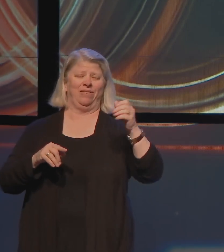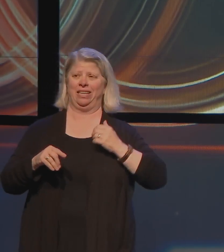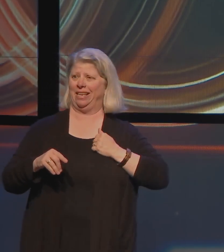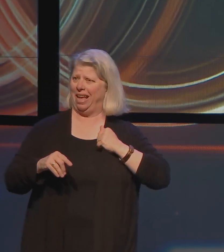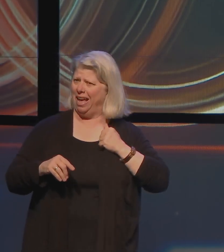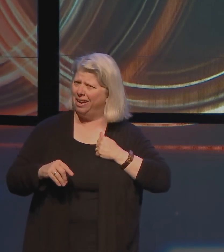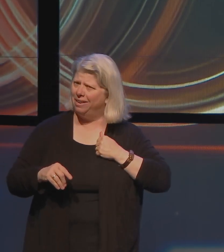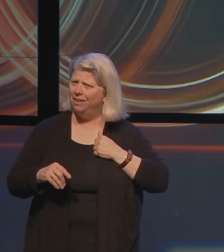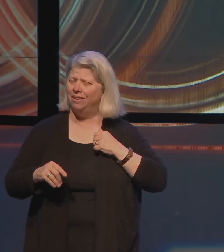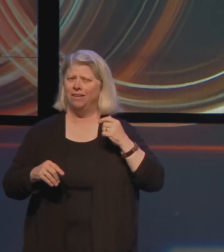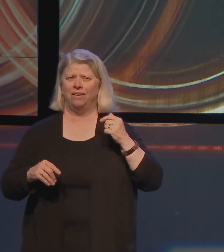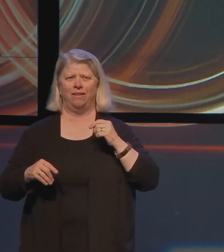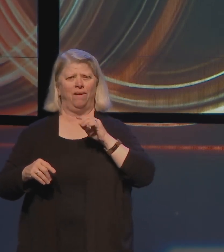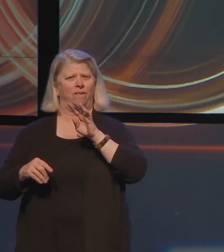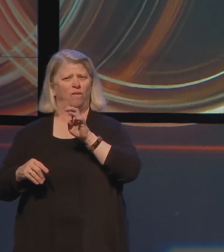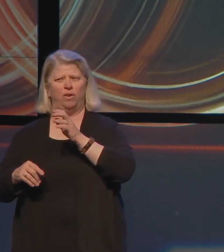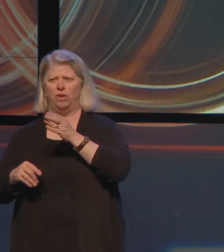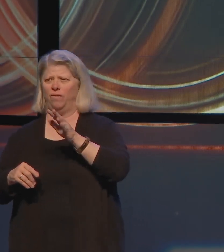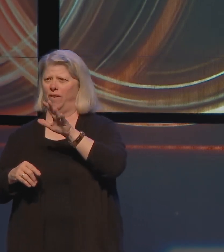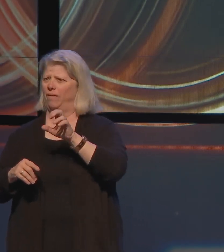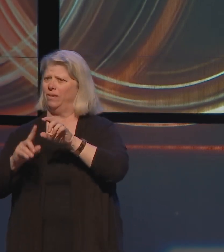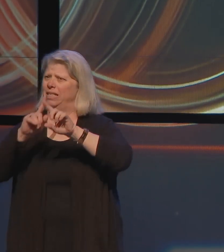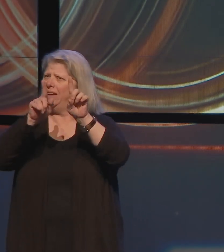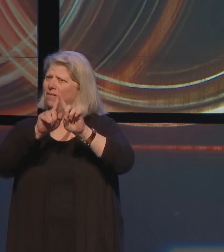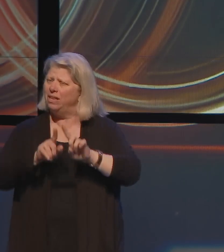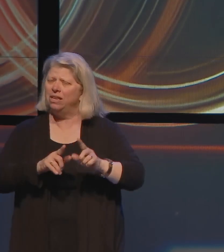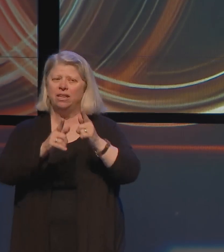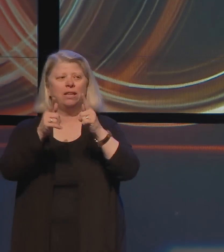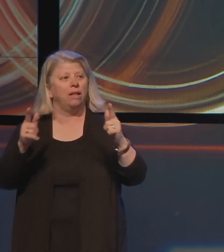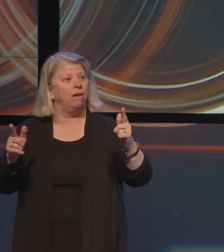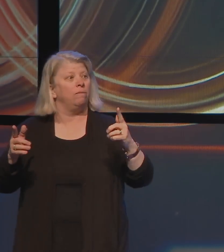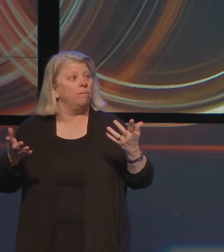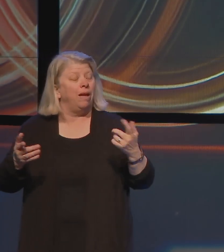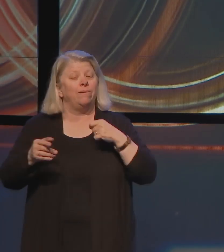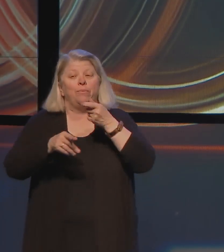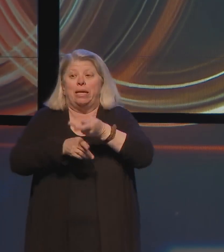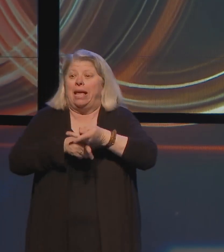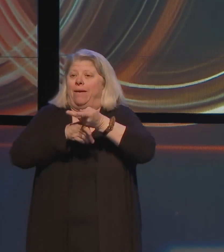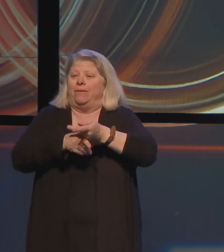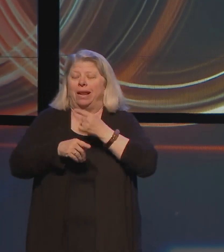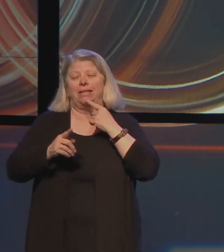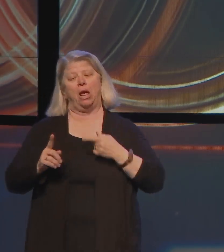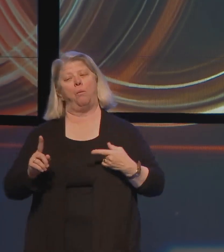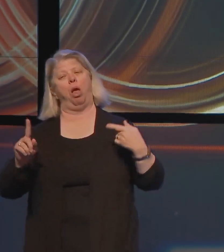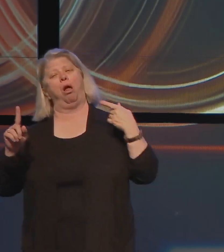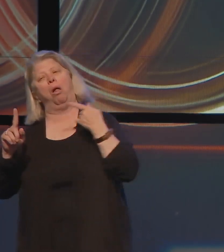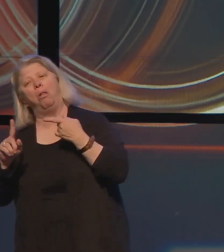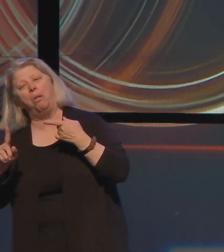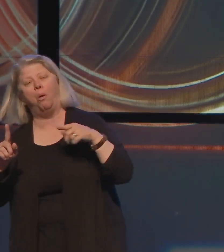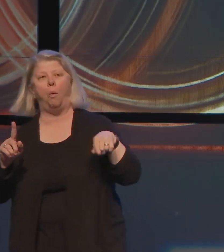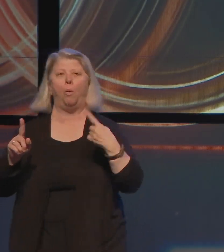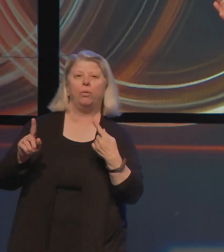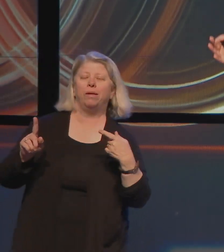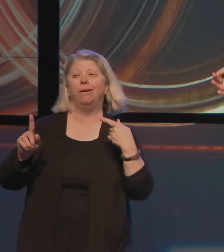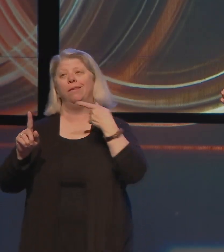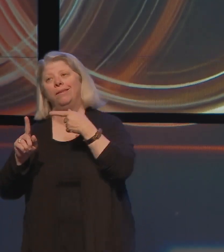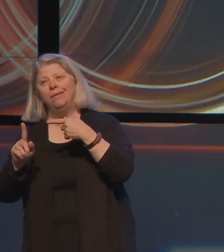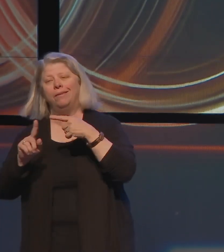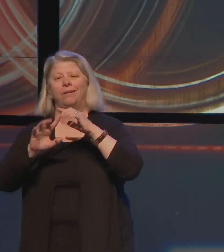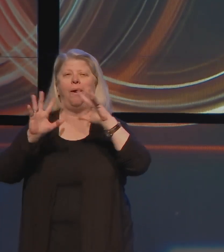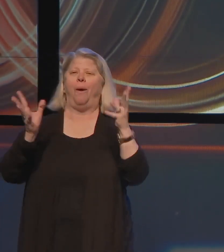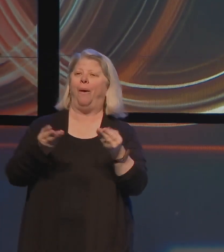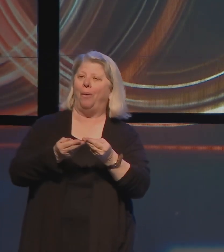There's something like 400 or 500 different languages, right? So we have to be really careful that we're not saying, oh, a medicine wheel is this for